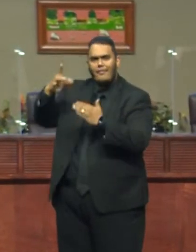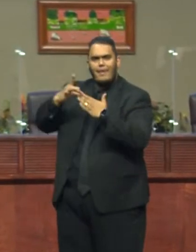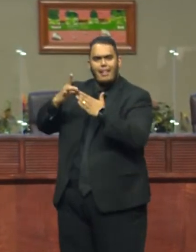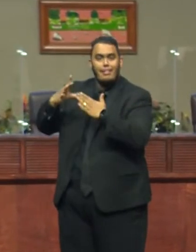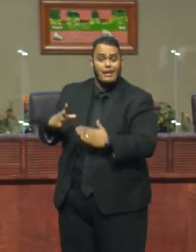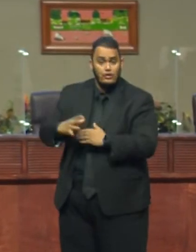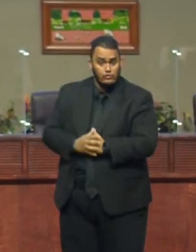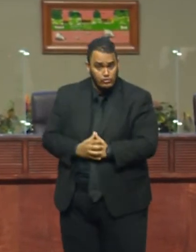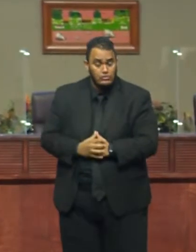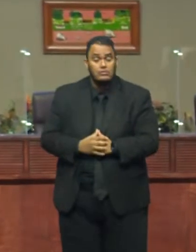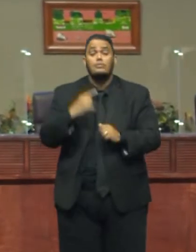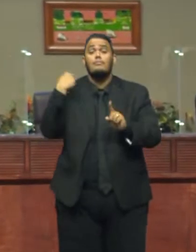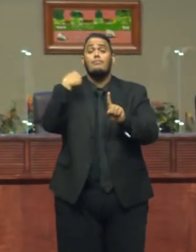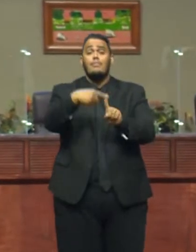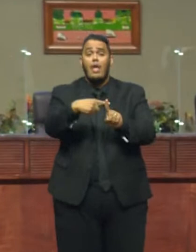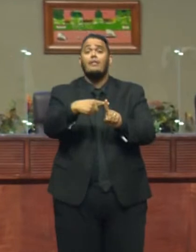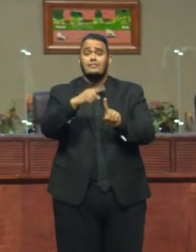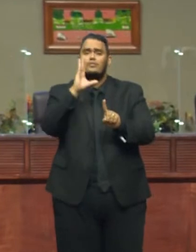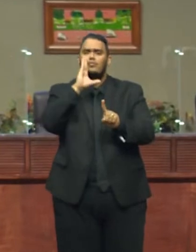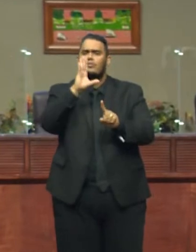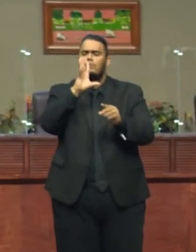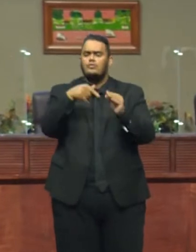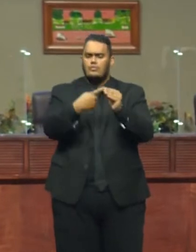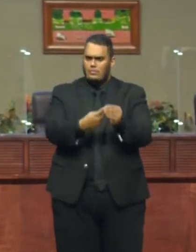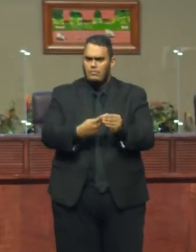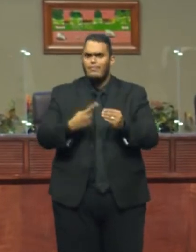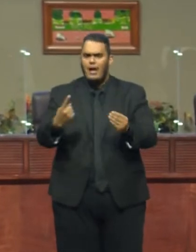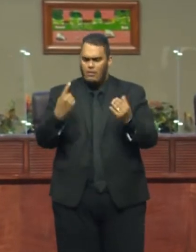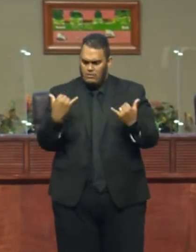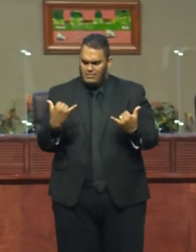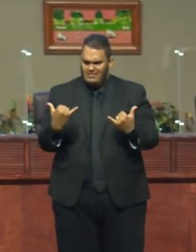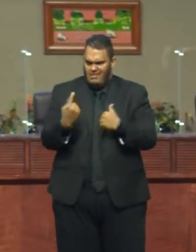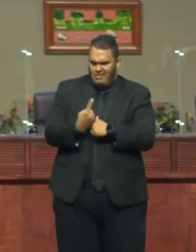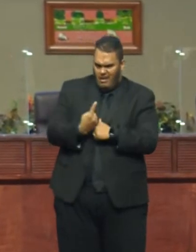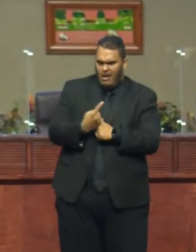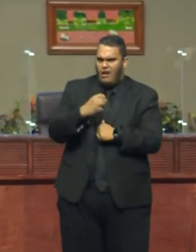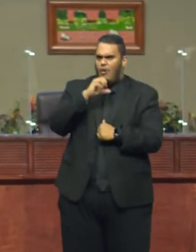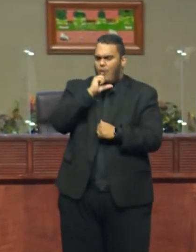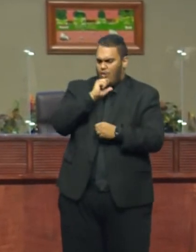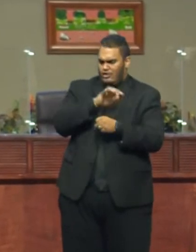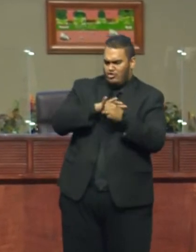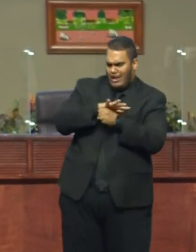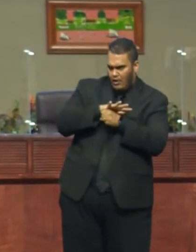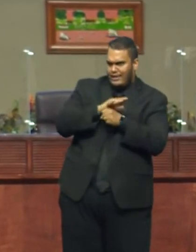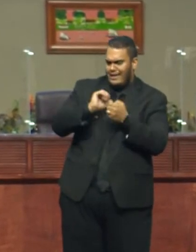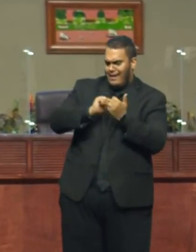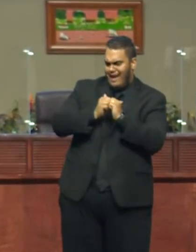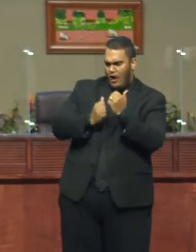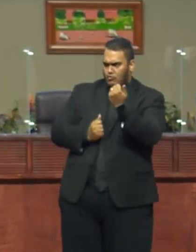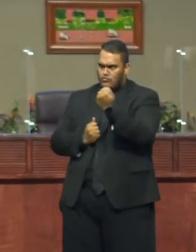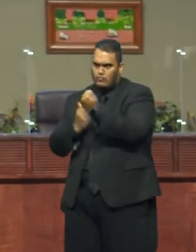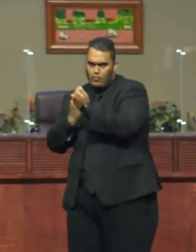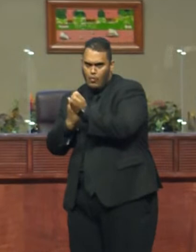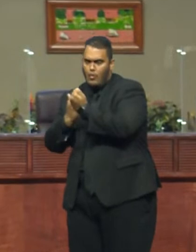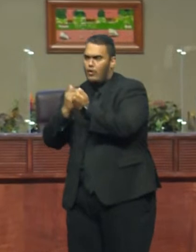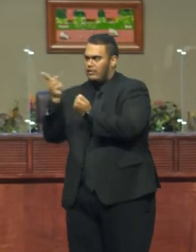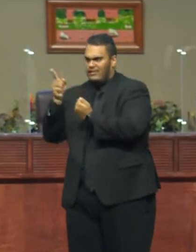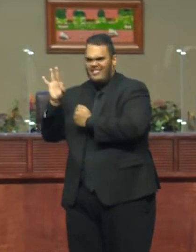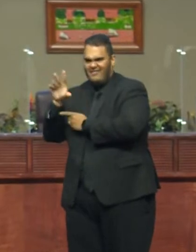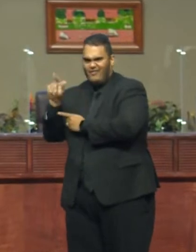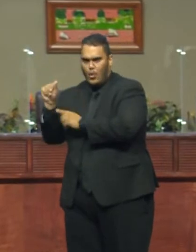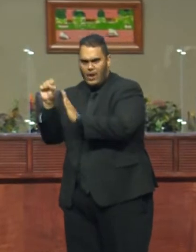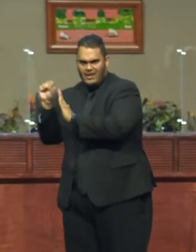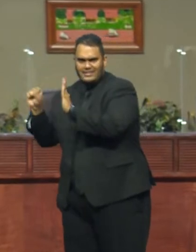Orange County's effort in assisting the state with the vaccination process, including a new initiative to assist our most vulnerable